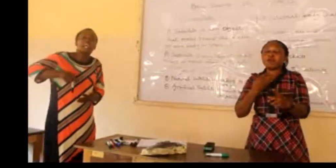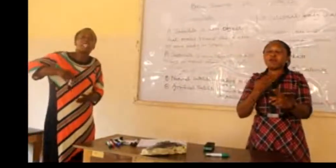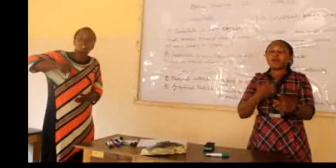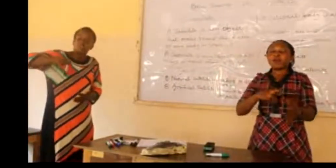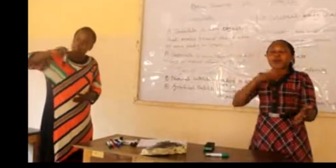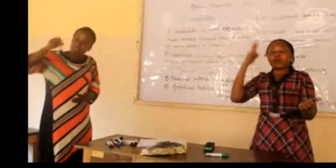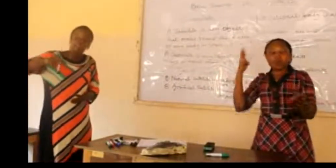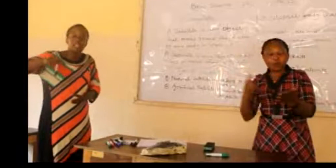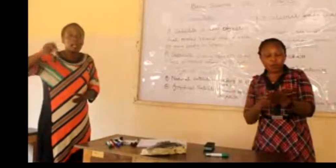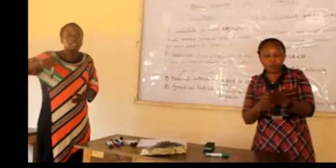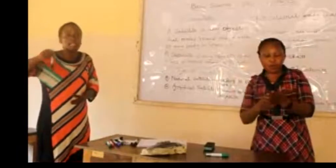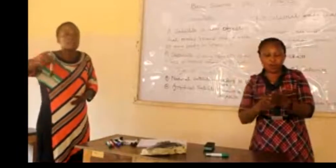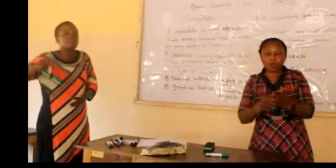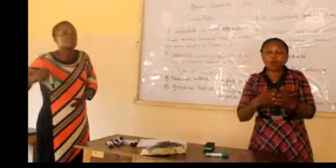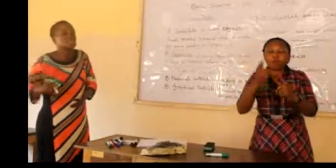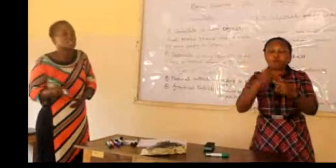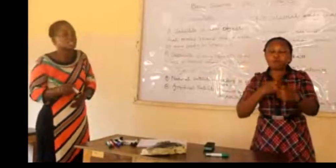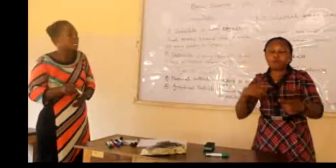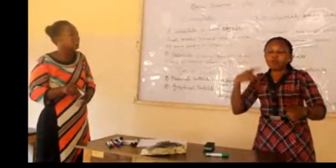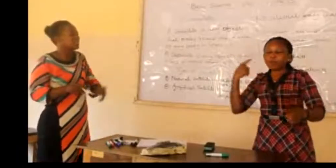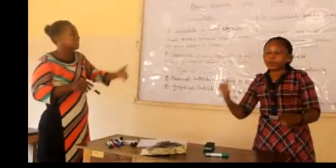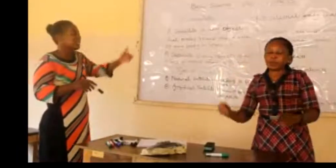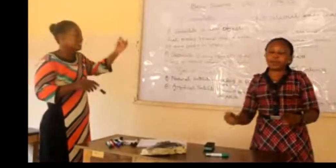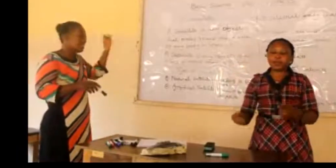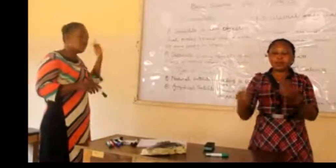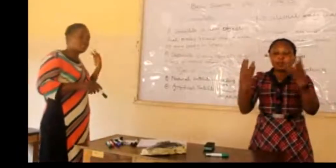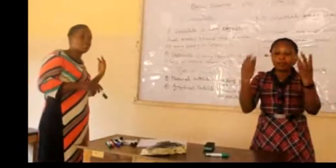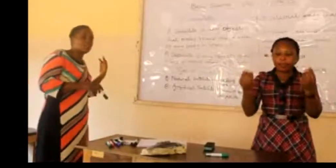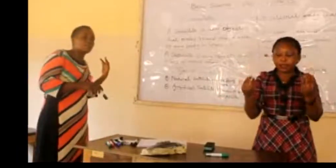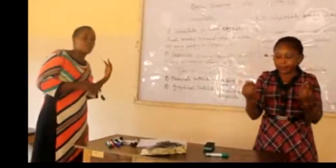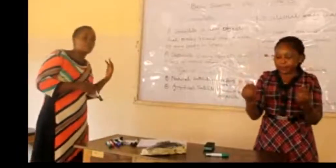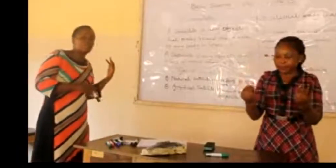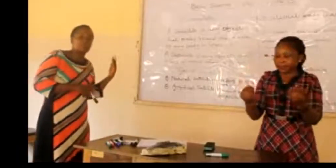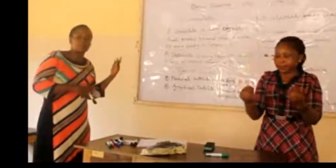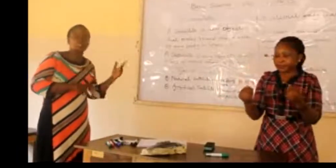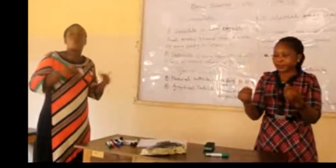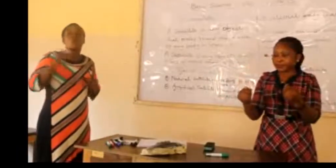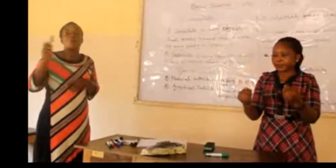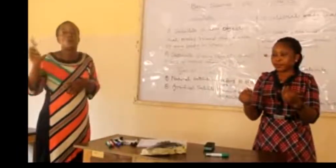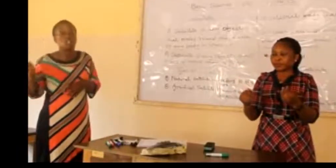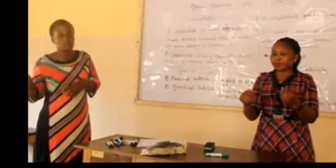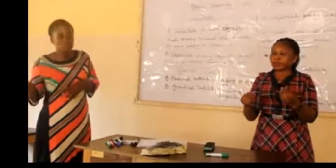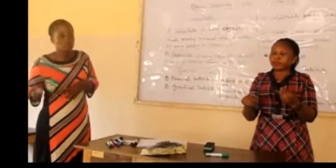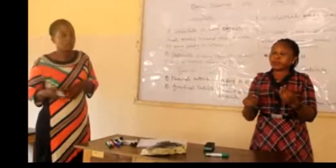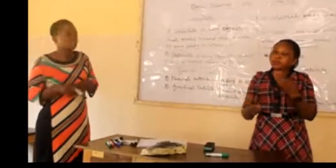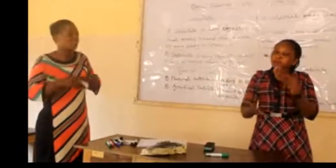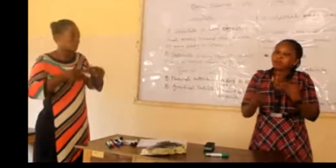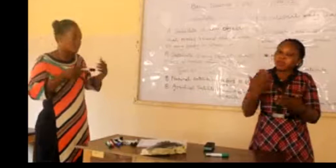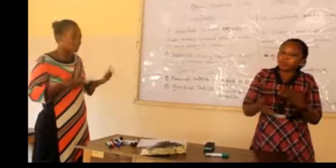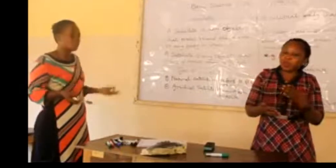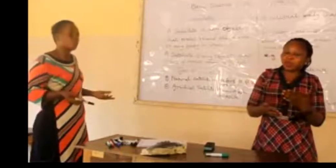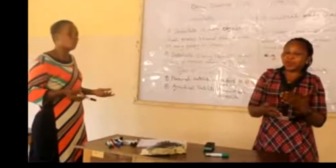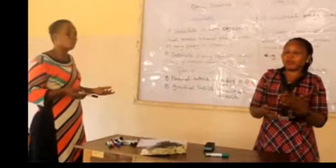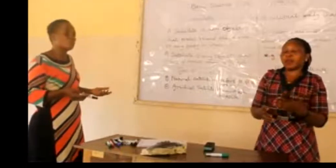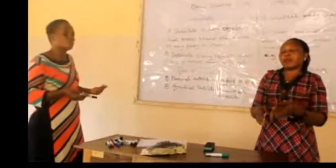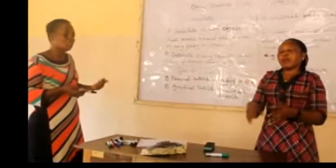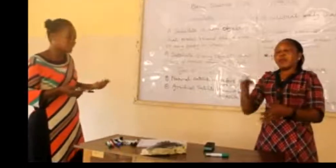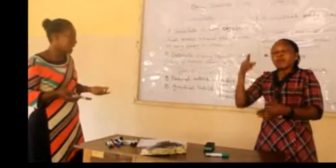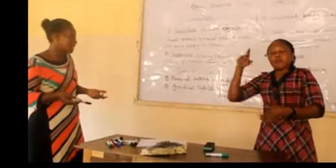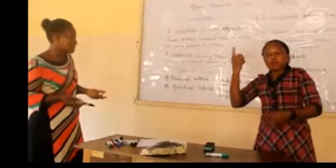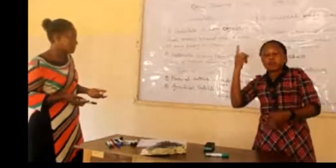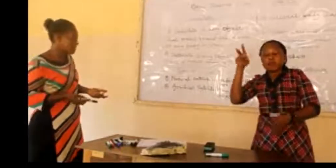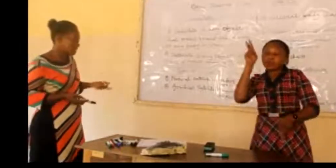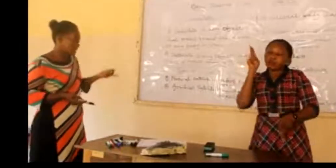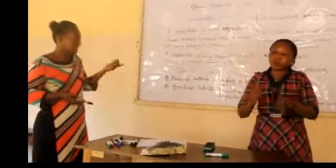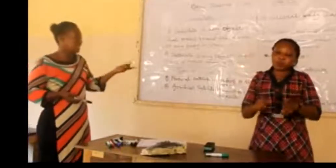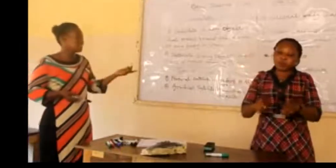explains that the first inhabitants of this land came either from Eri or Ibuku. There are facts to prove